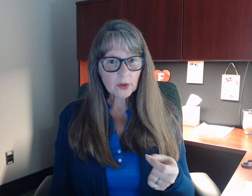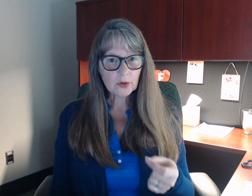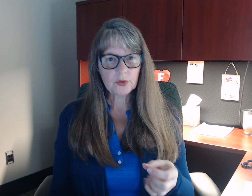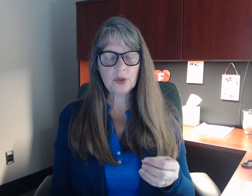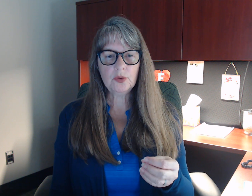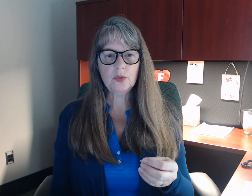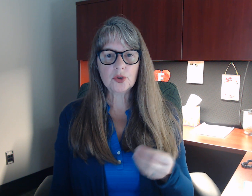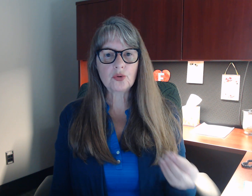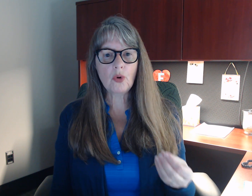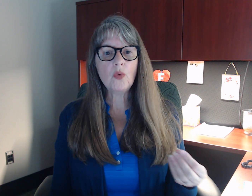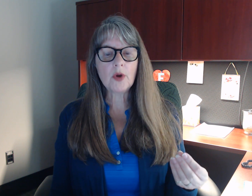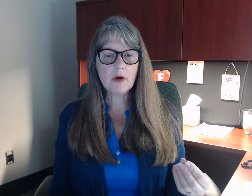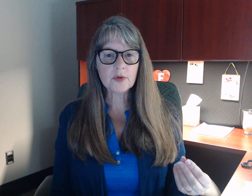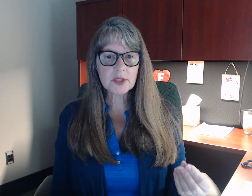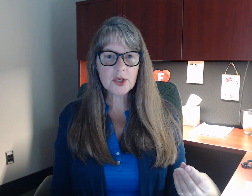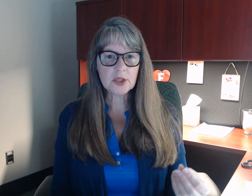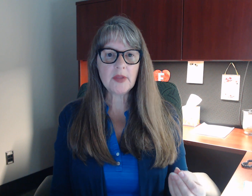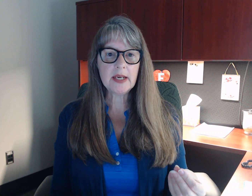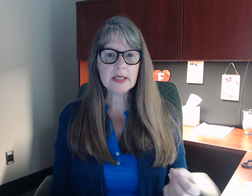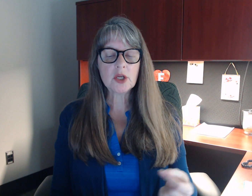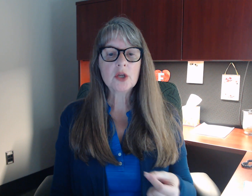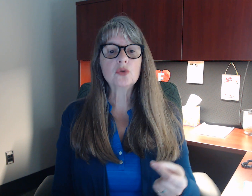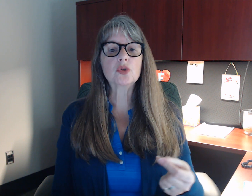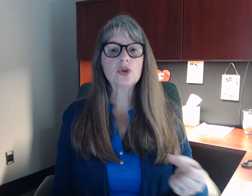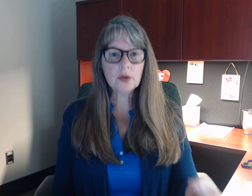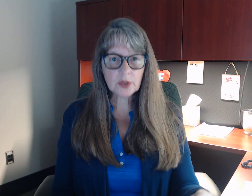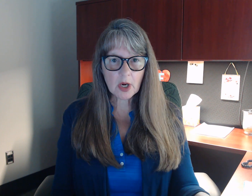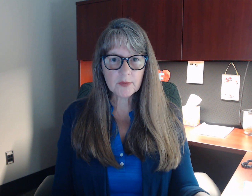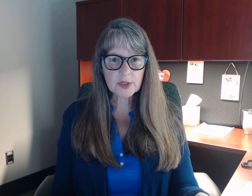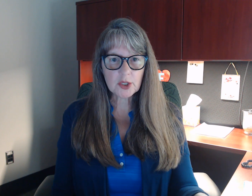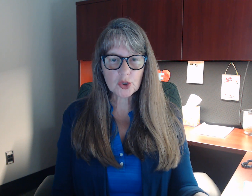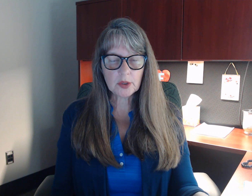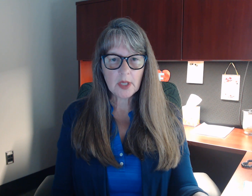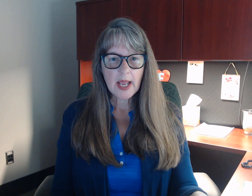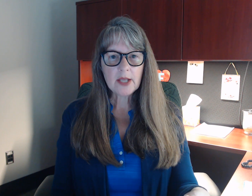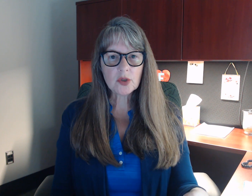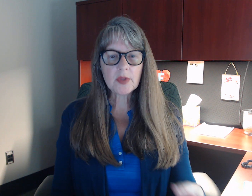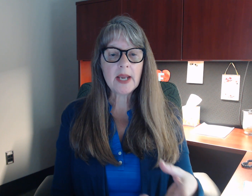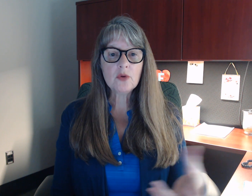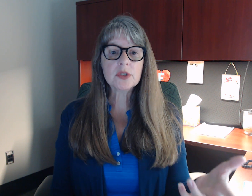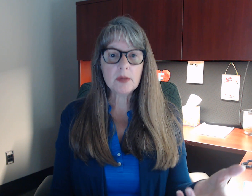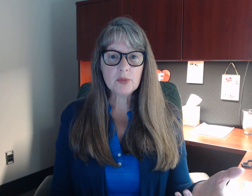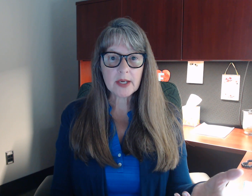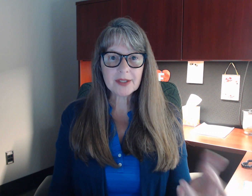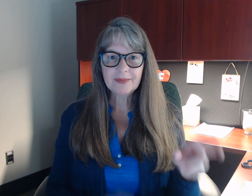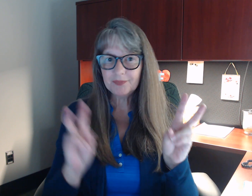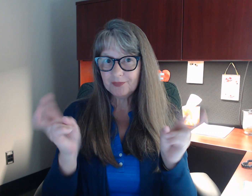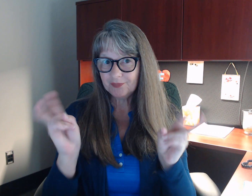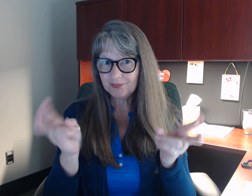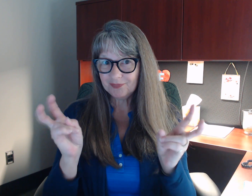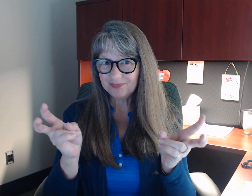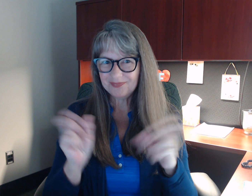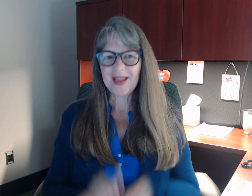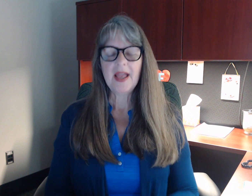better to control the conversation. That is, to start the conversation. And so then I know the subject.